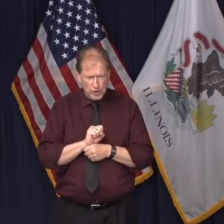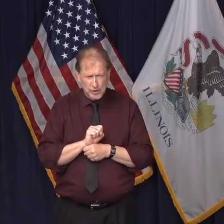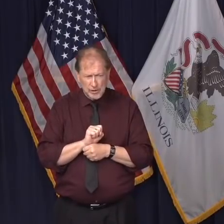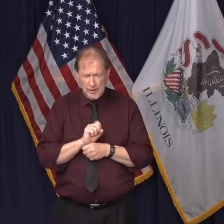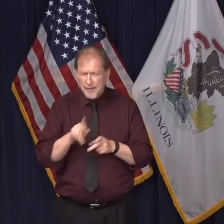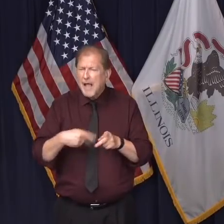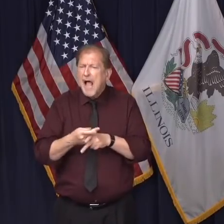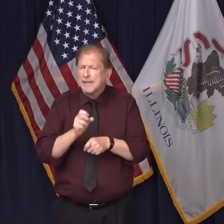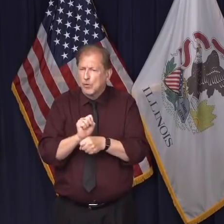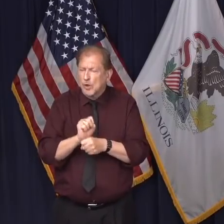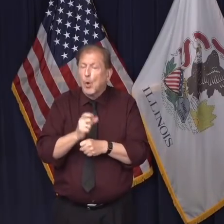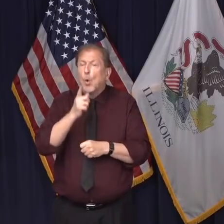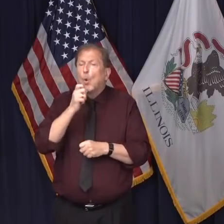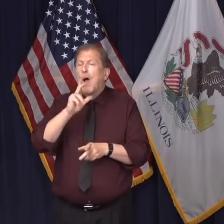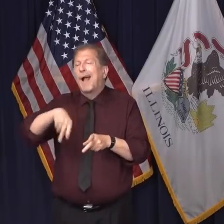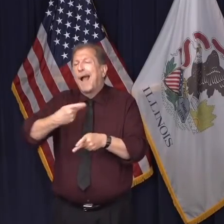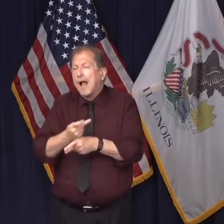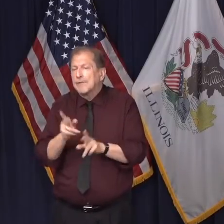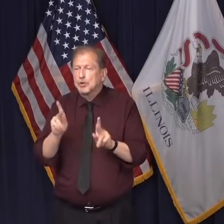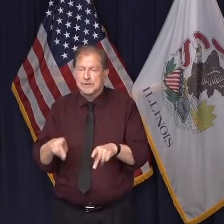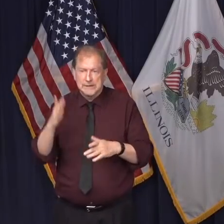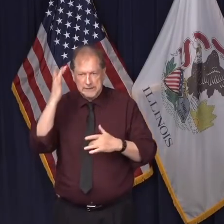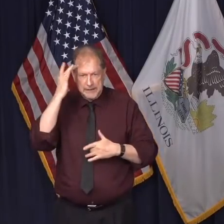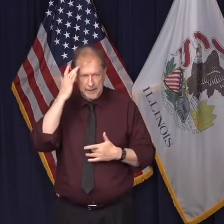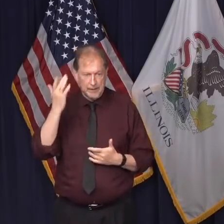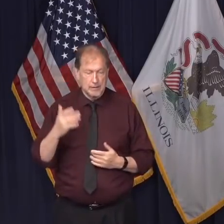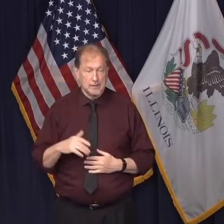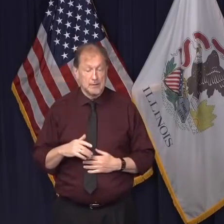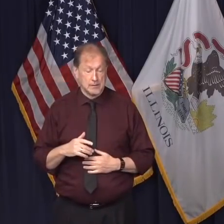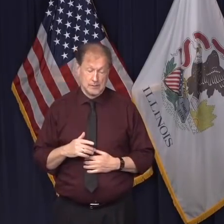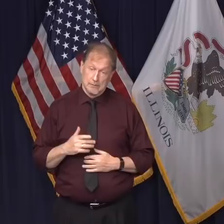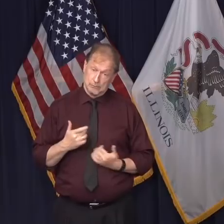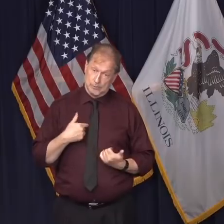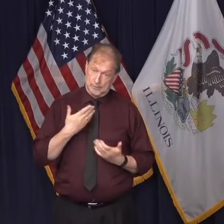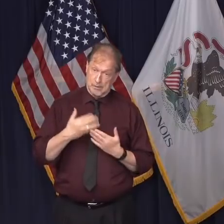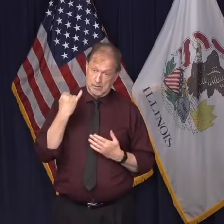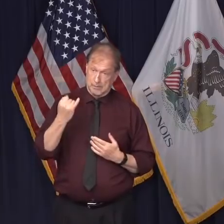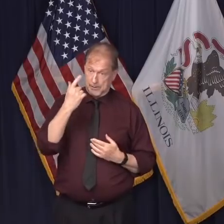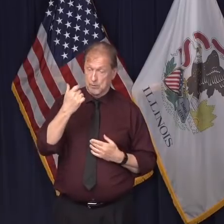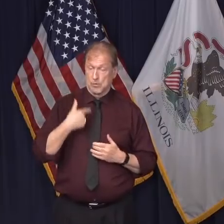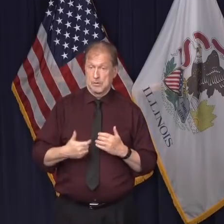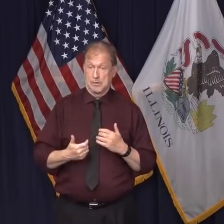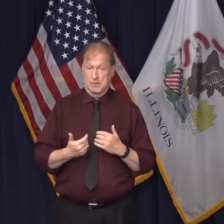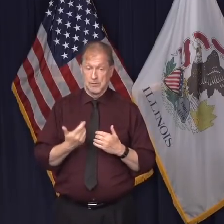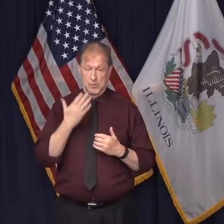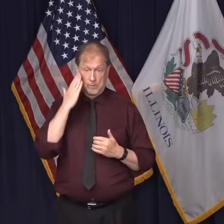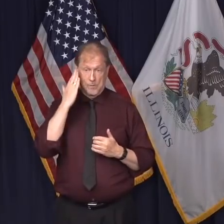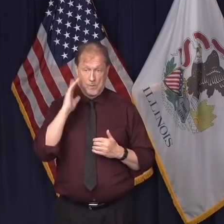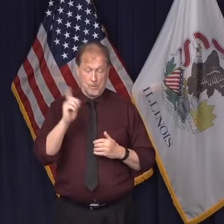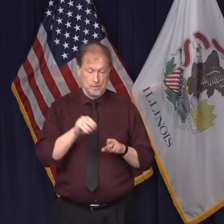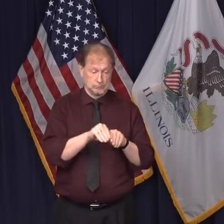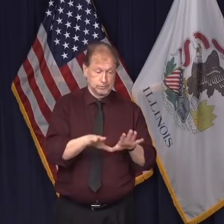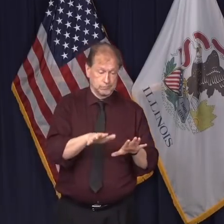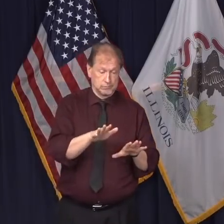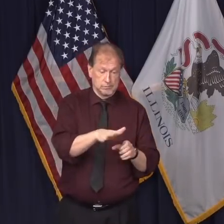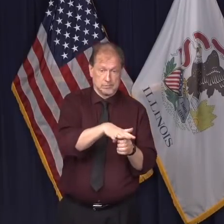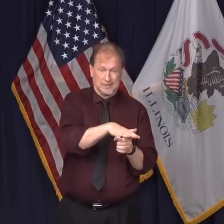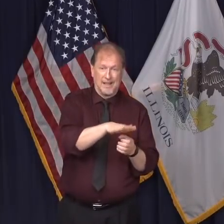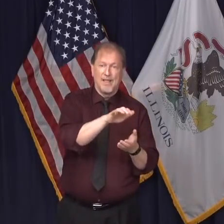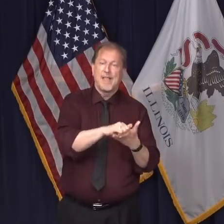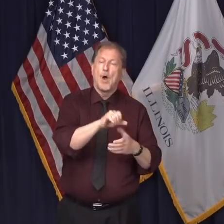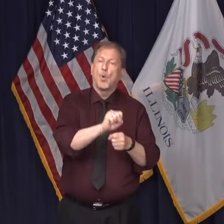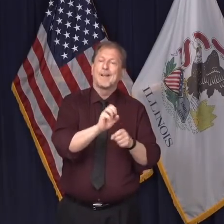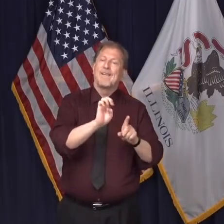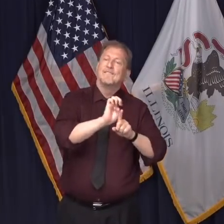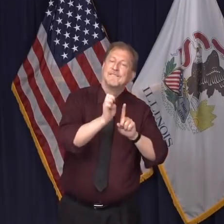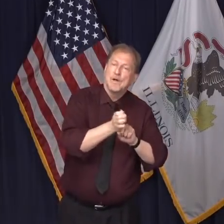types of workers getting sick. Types of workers. Yeah. And we have a very good idea because we know that some outbreaks are taking place in certain work